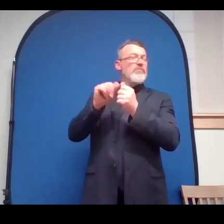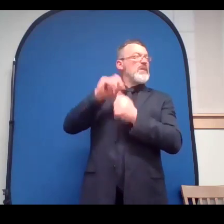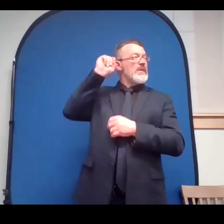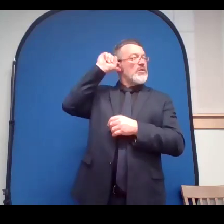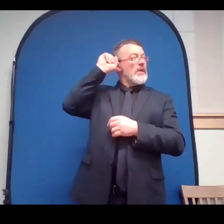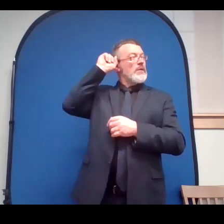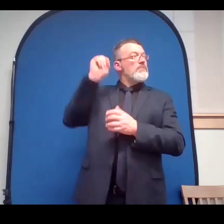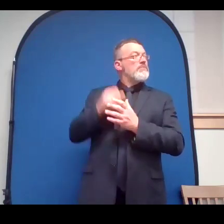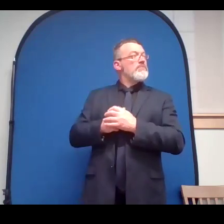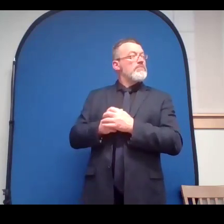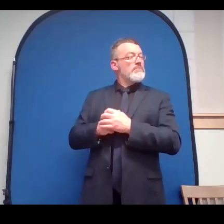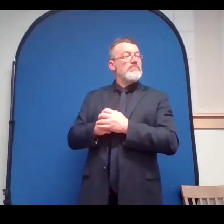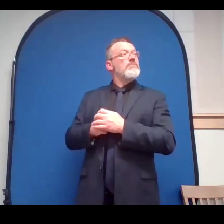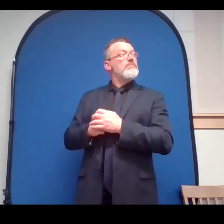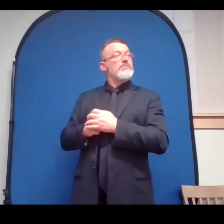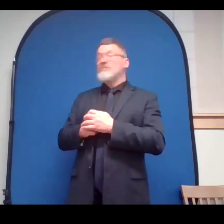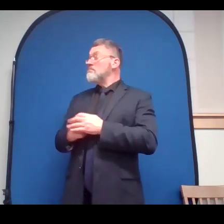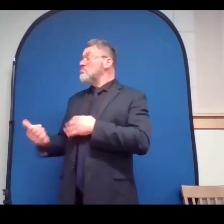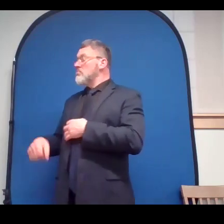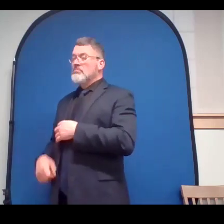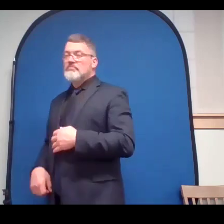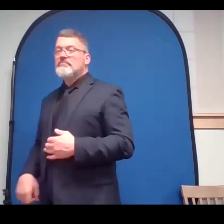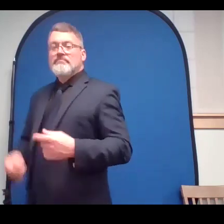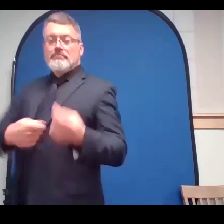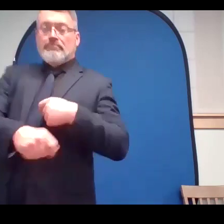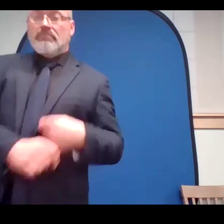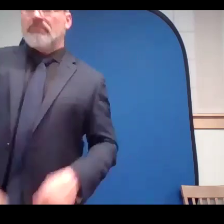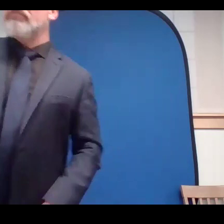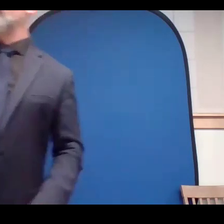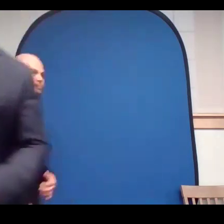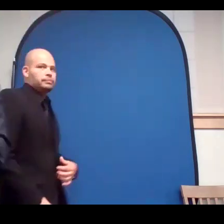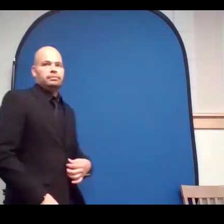Yes, that's what I can recall. In early May, do you also recall